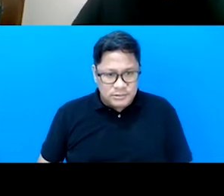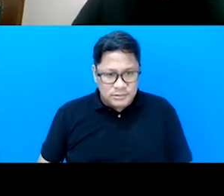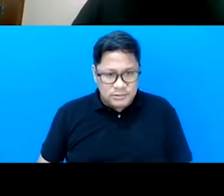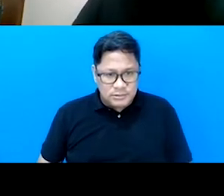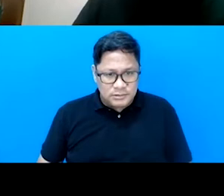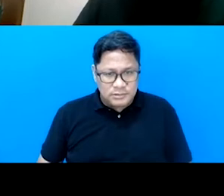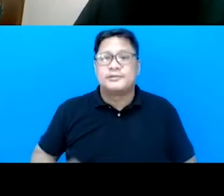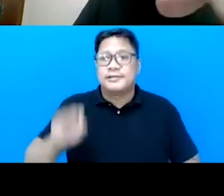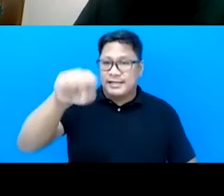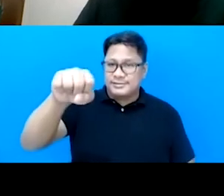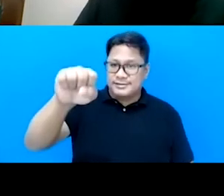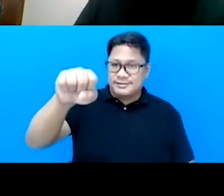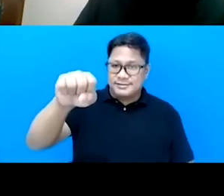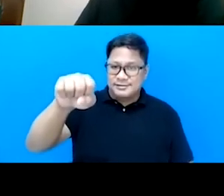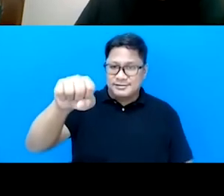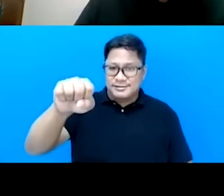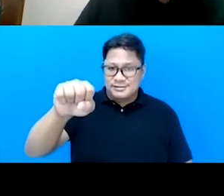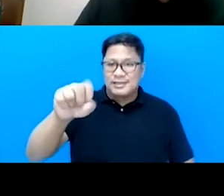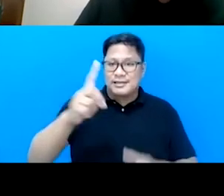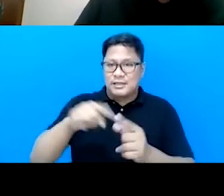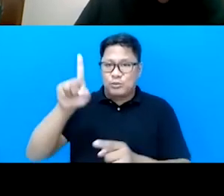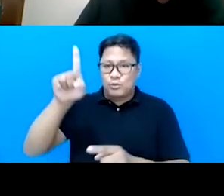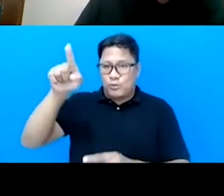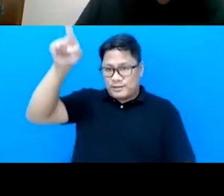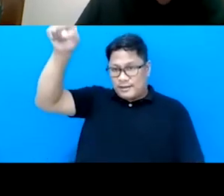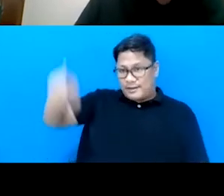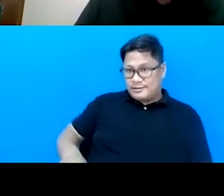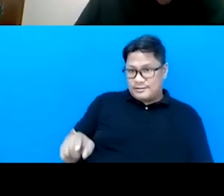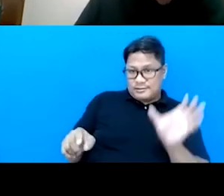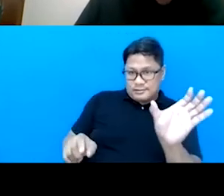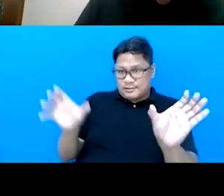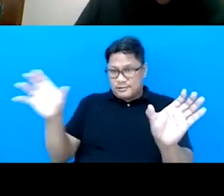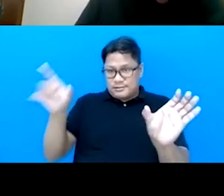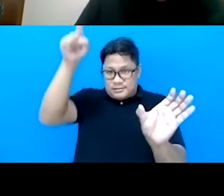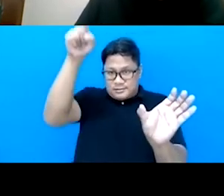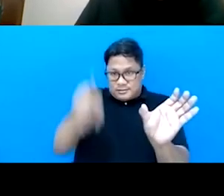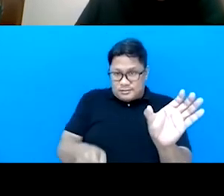Yes. And then just one line between the two signs.